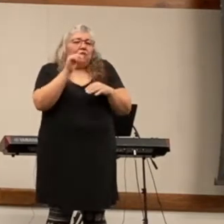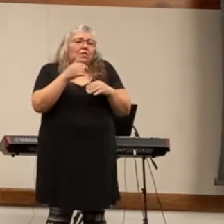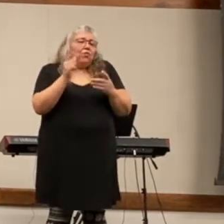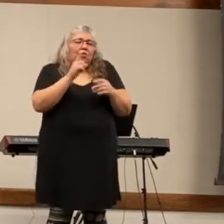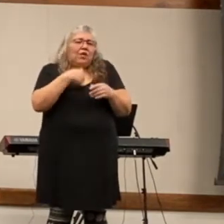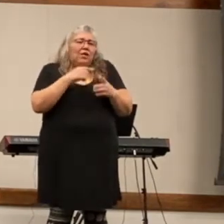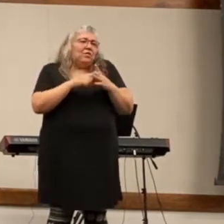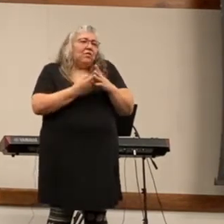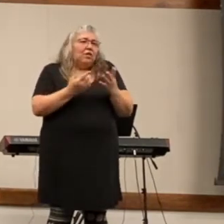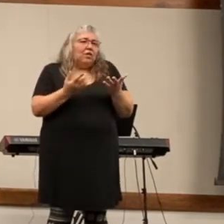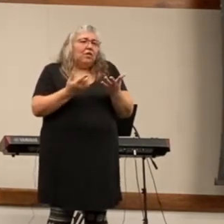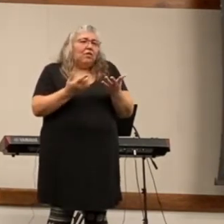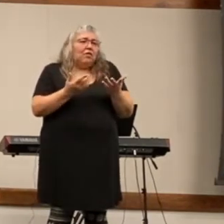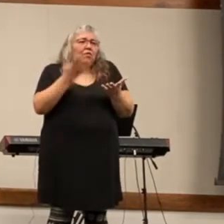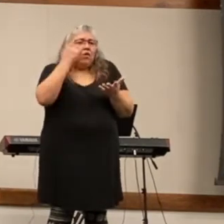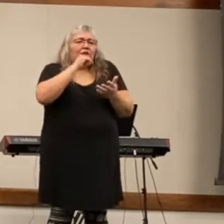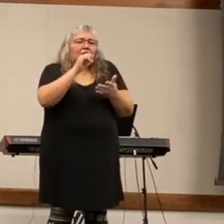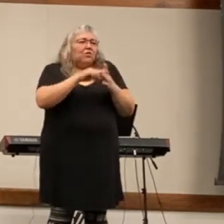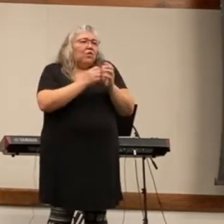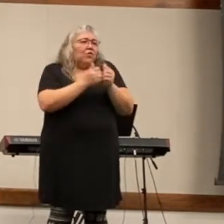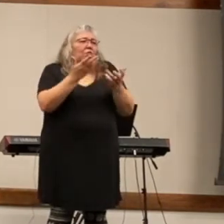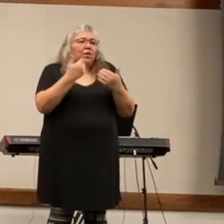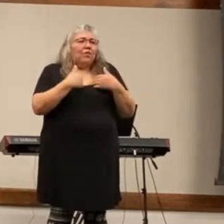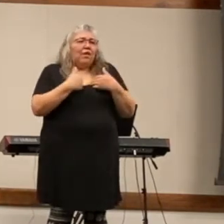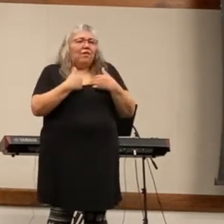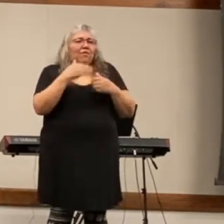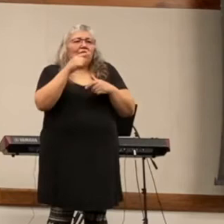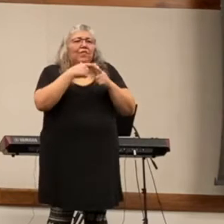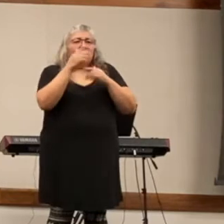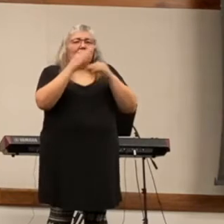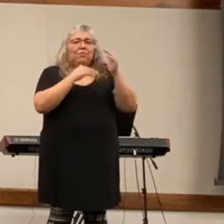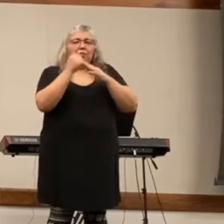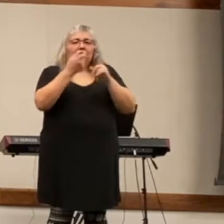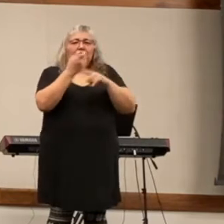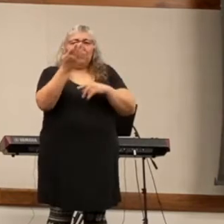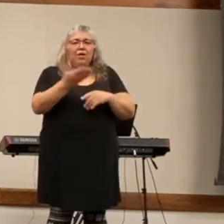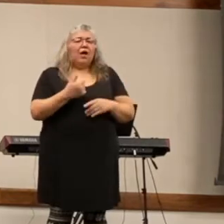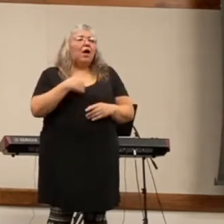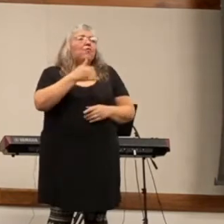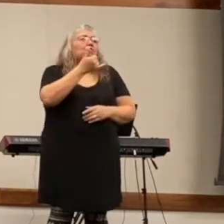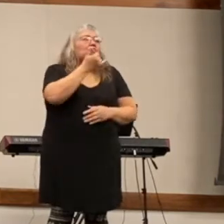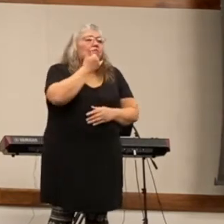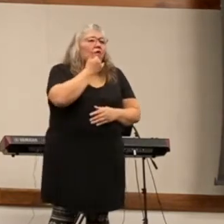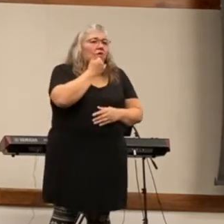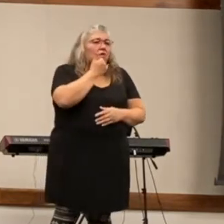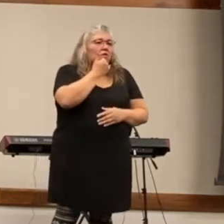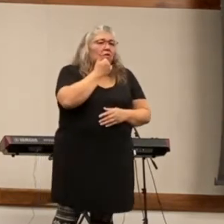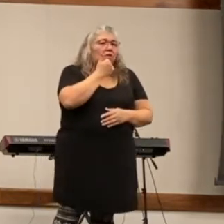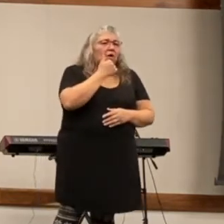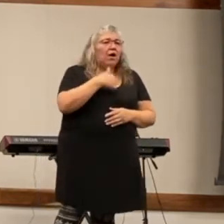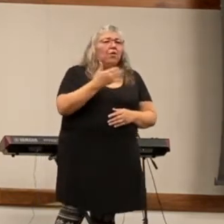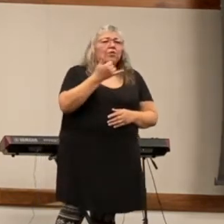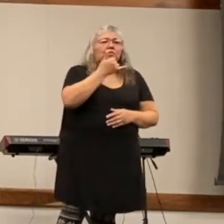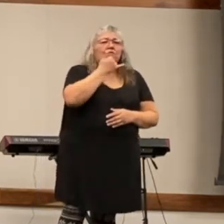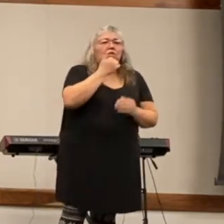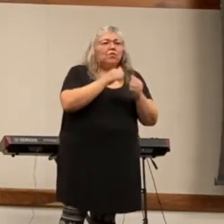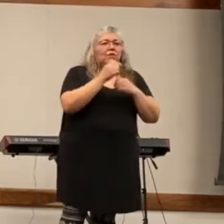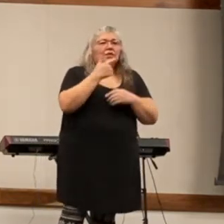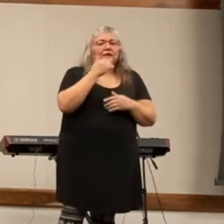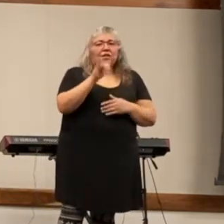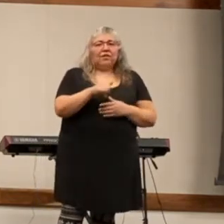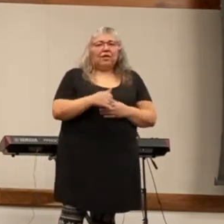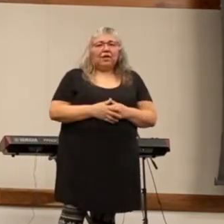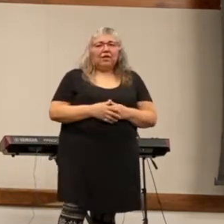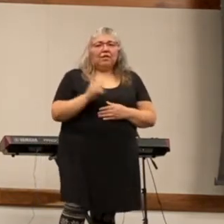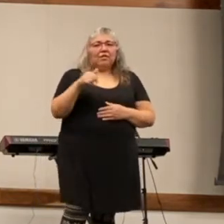start? I'd be like, you know what? Why don't you start with what you got and then build up from there. You know, I was wrong in that. I was wrong in saying that.